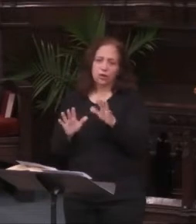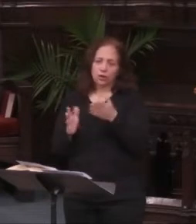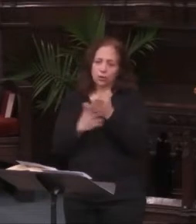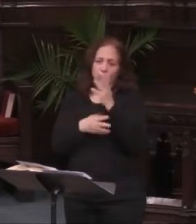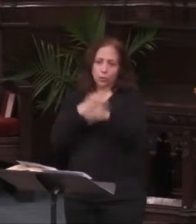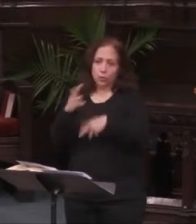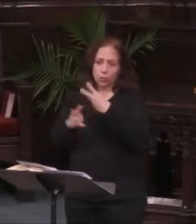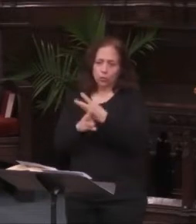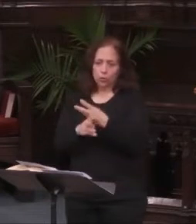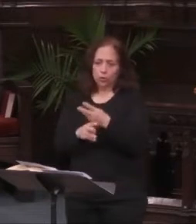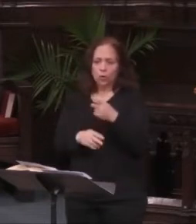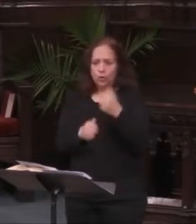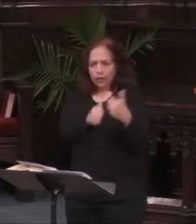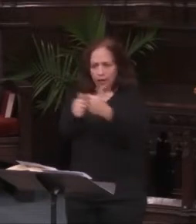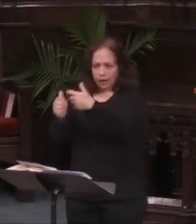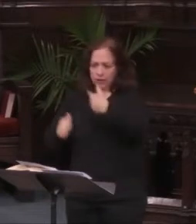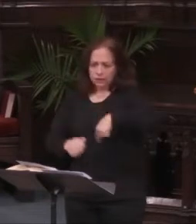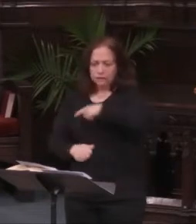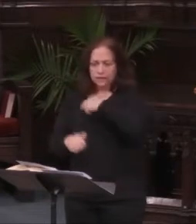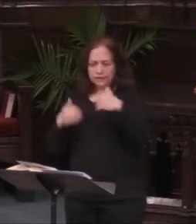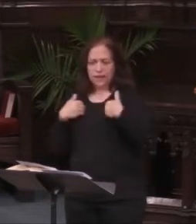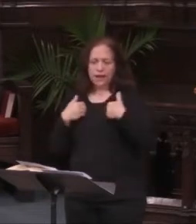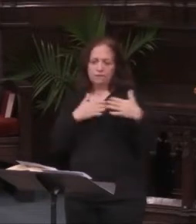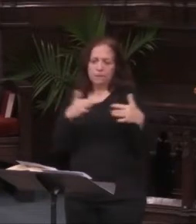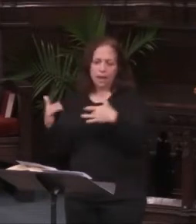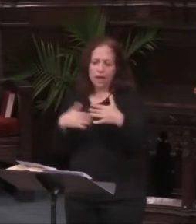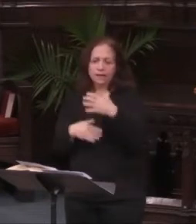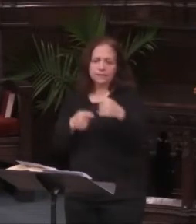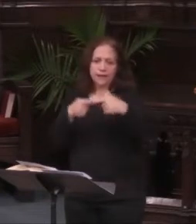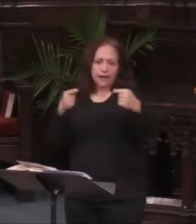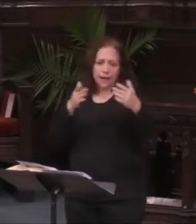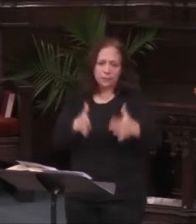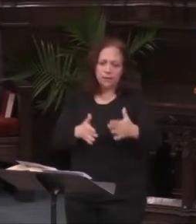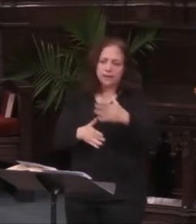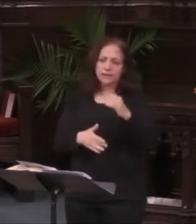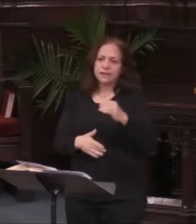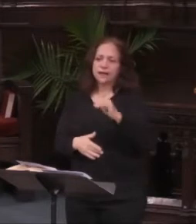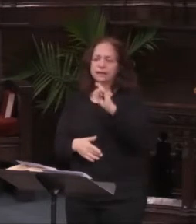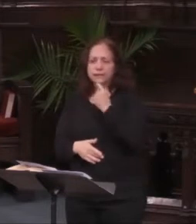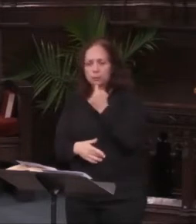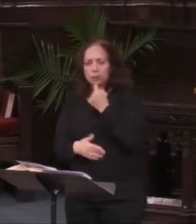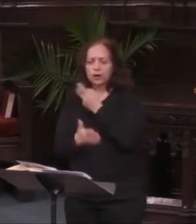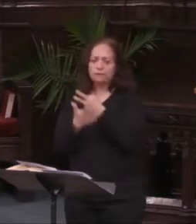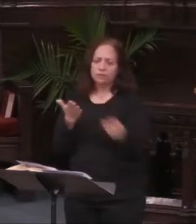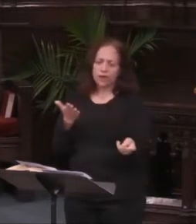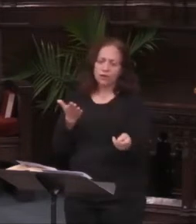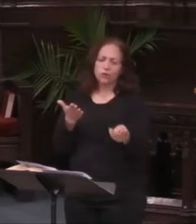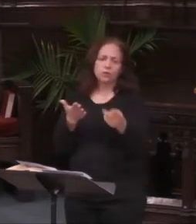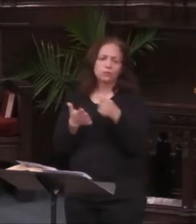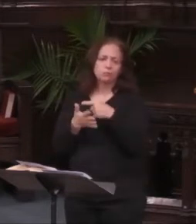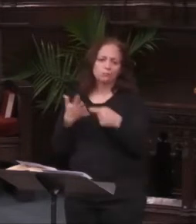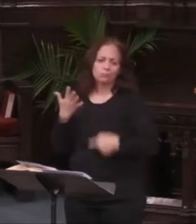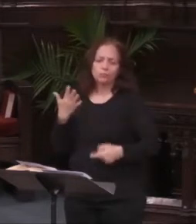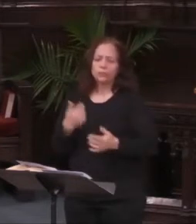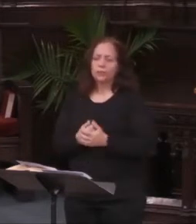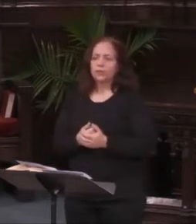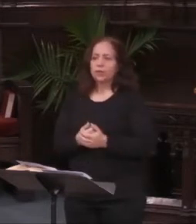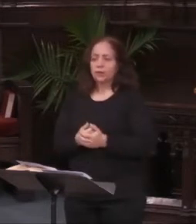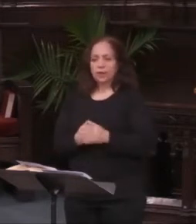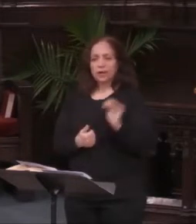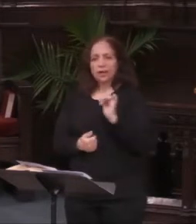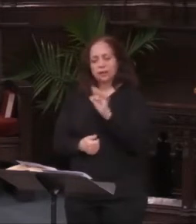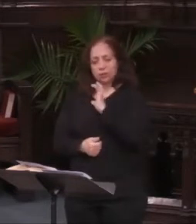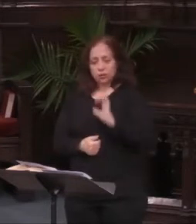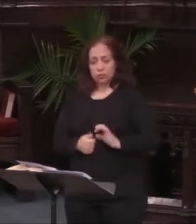own enemies and battles and disappointments and failures. As a